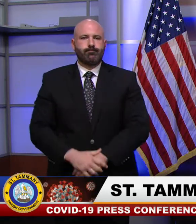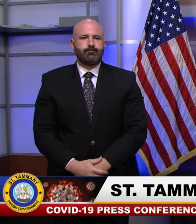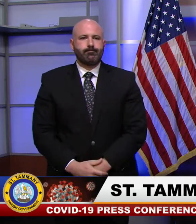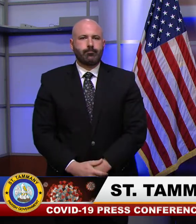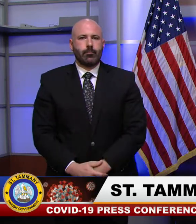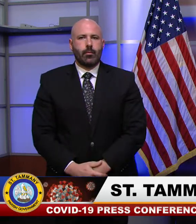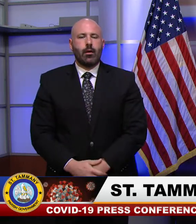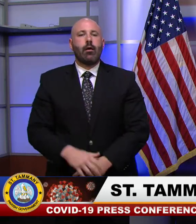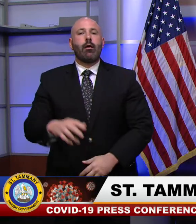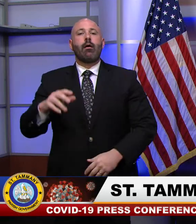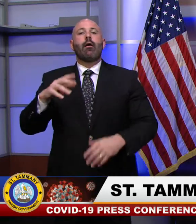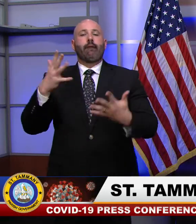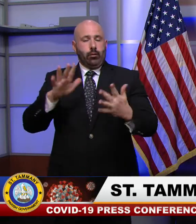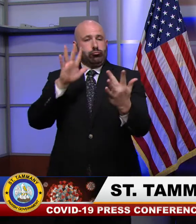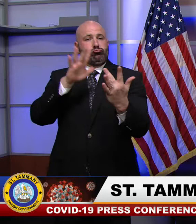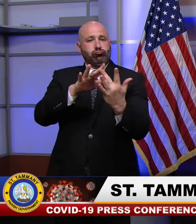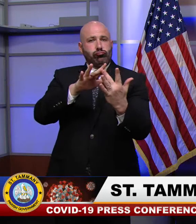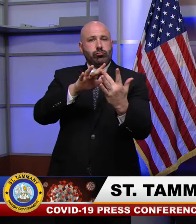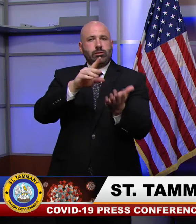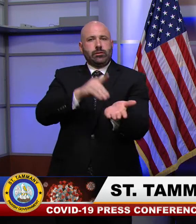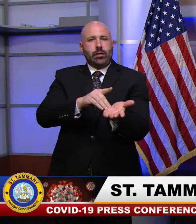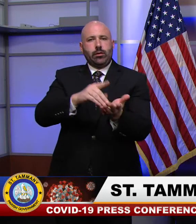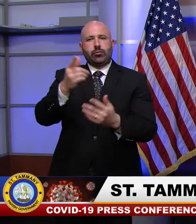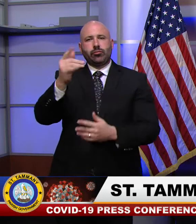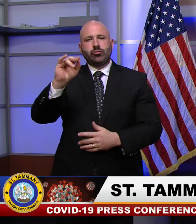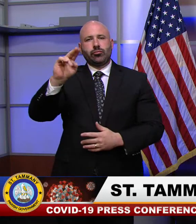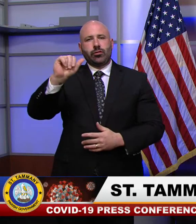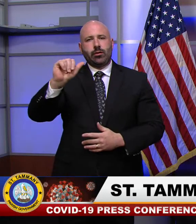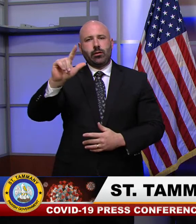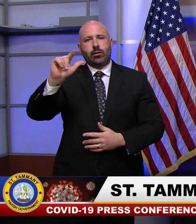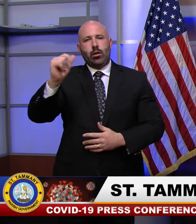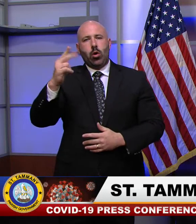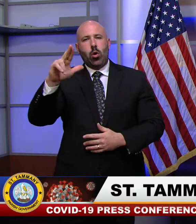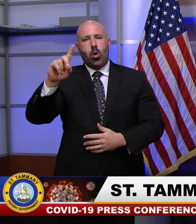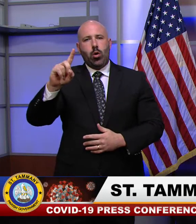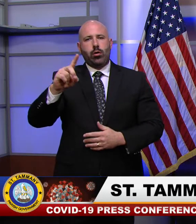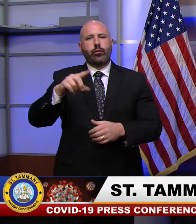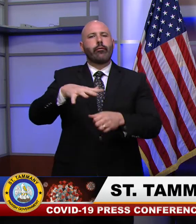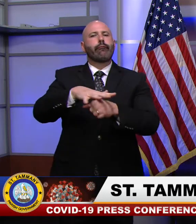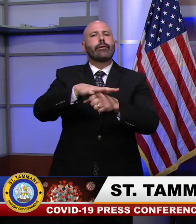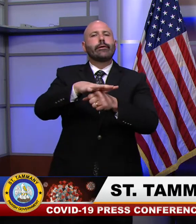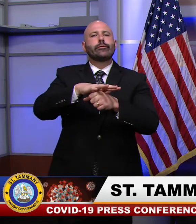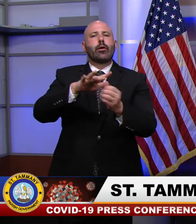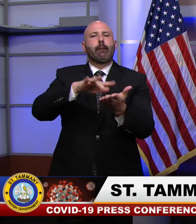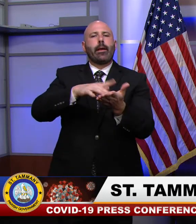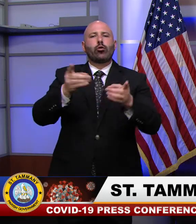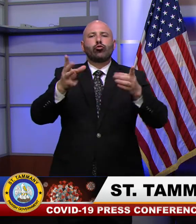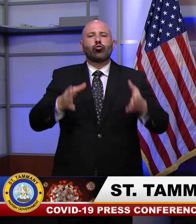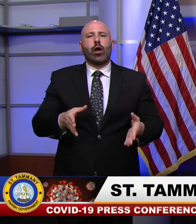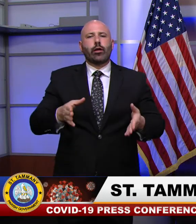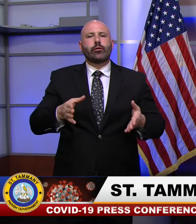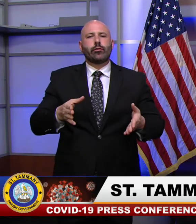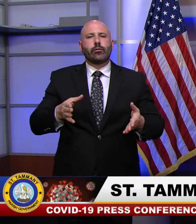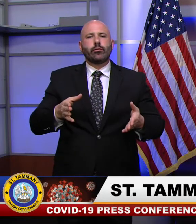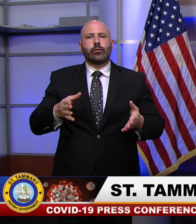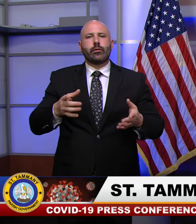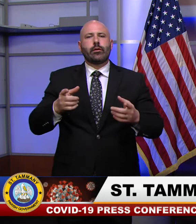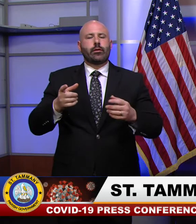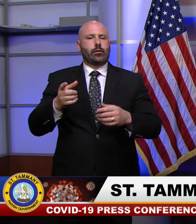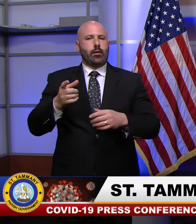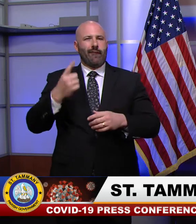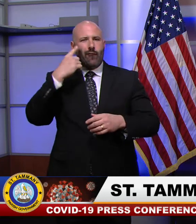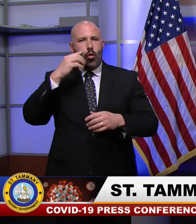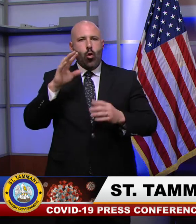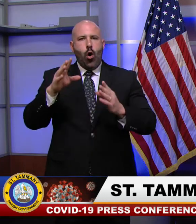I reached out to Dr. Gina Lagarde, who is the Regional Medical Director and Administrator for the Office of Public Health in